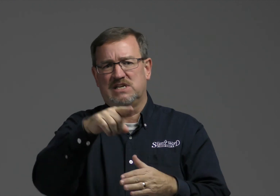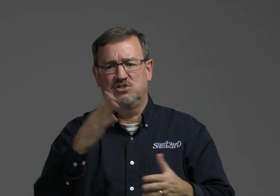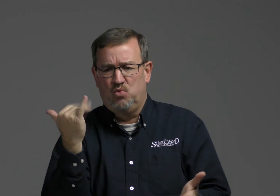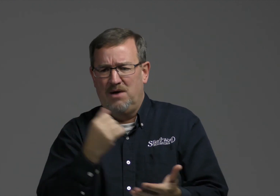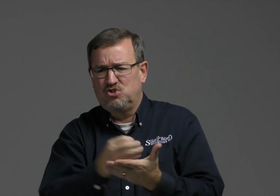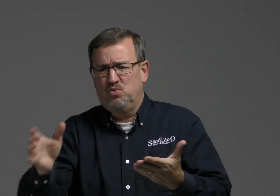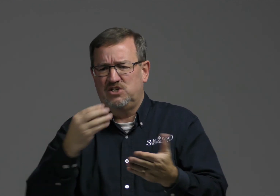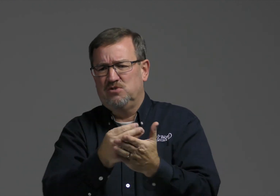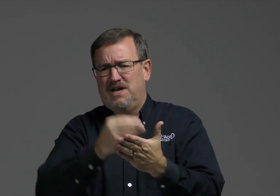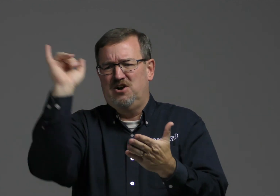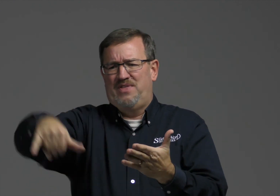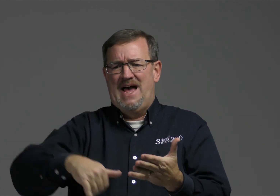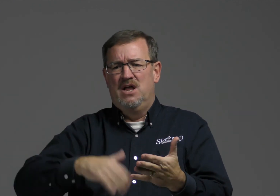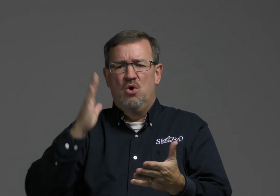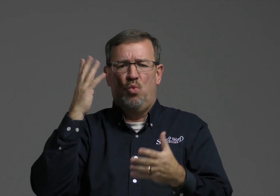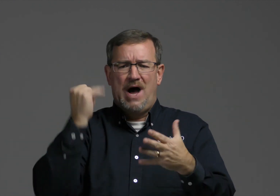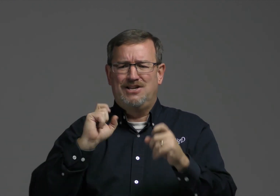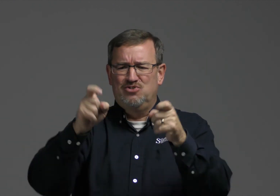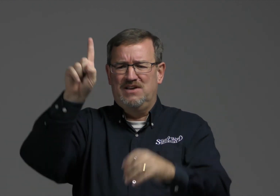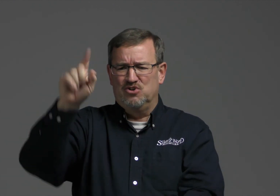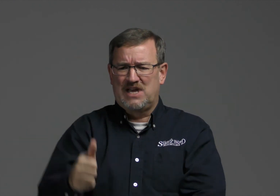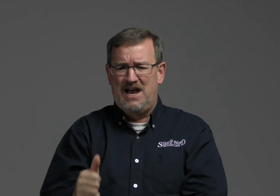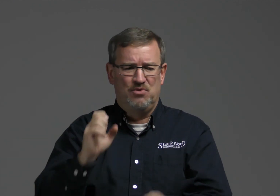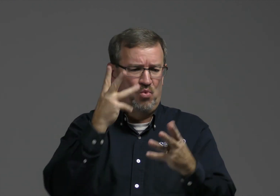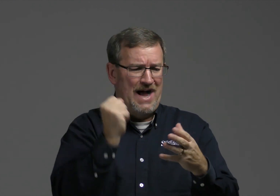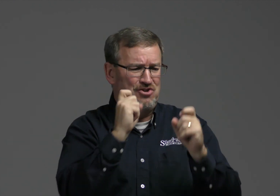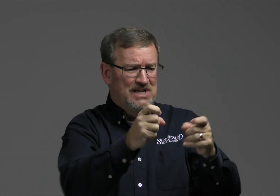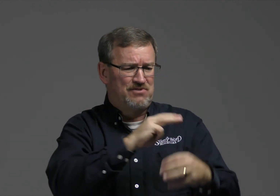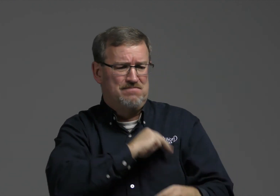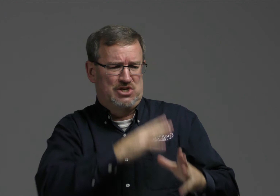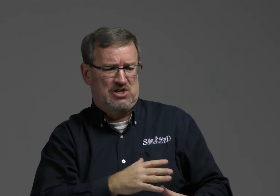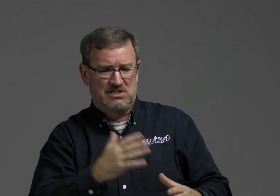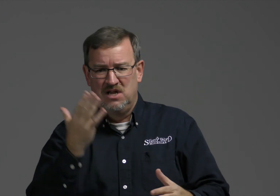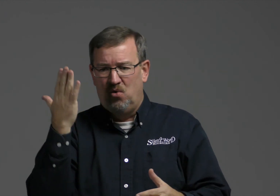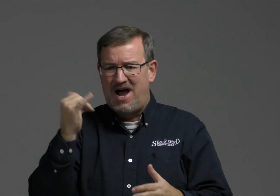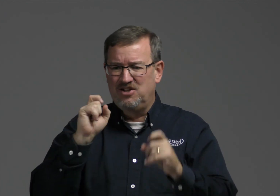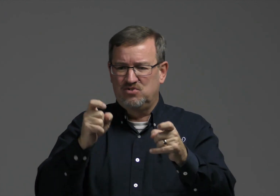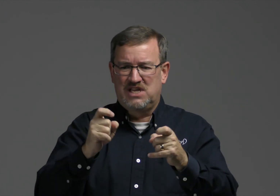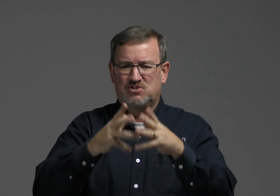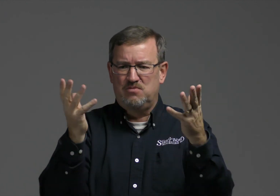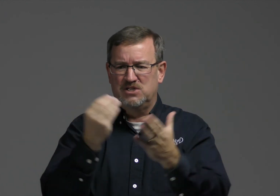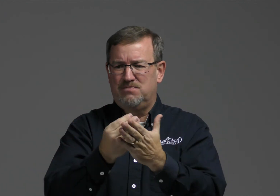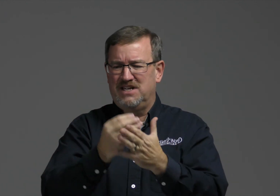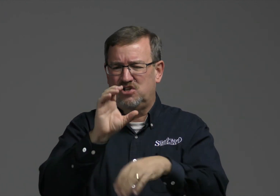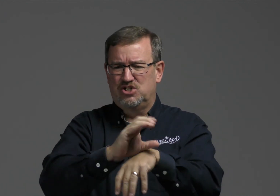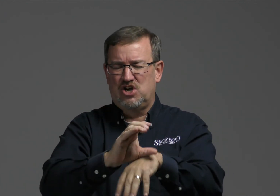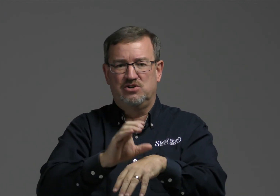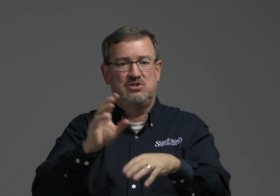criticize you. Why would you waste your money on that? Why do you give your tithe? Why do you give to missions? Why do you give so much money to the church? You'll